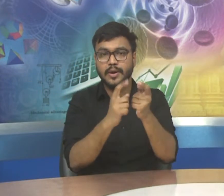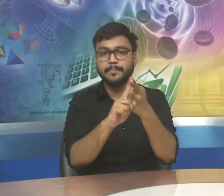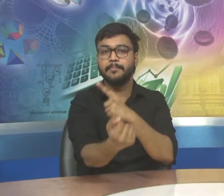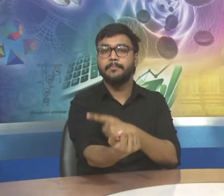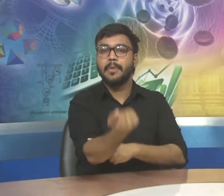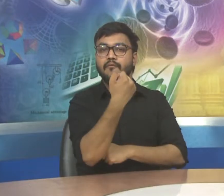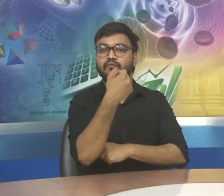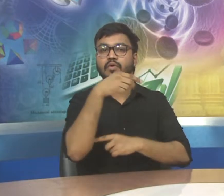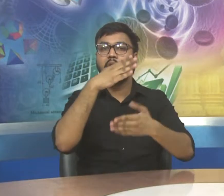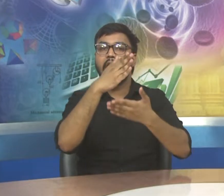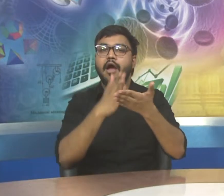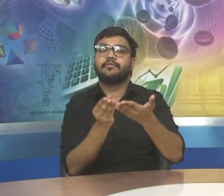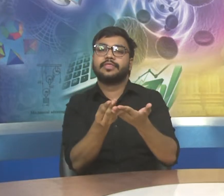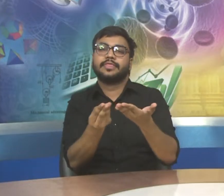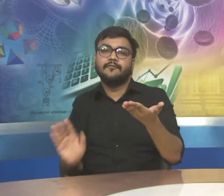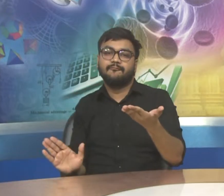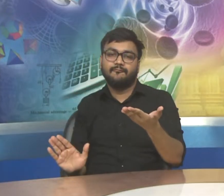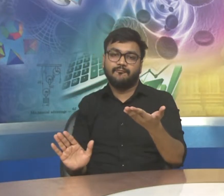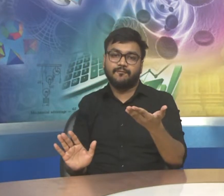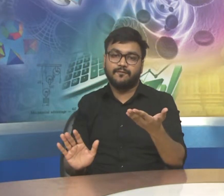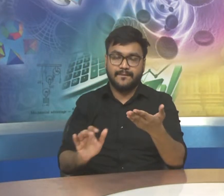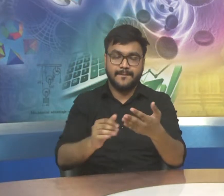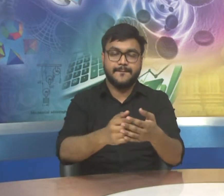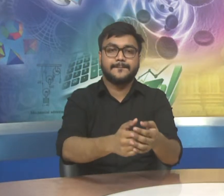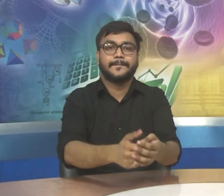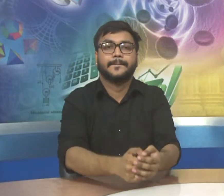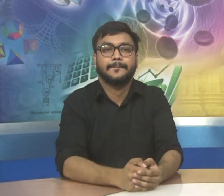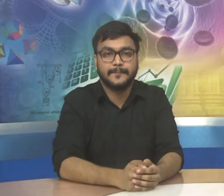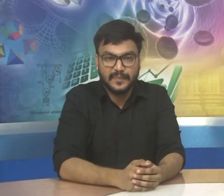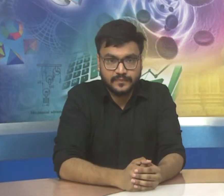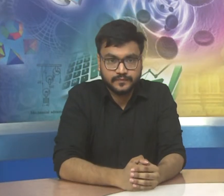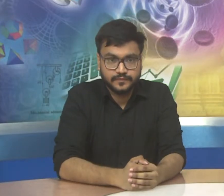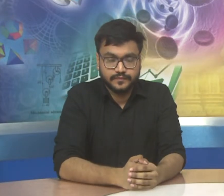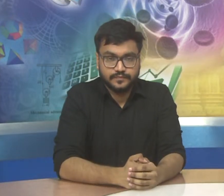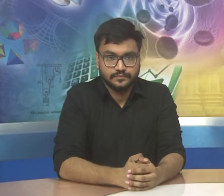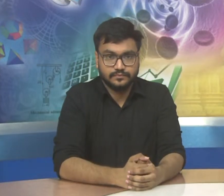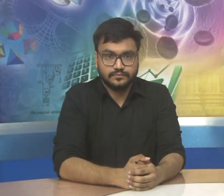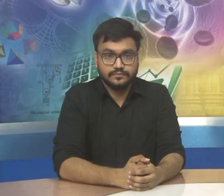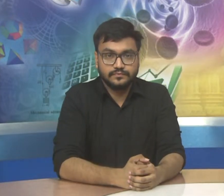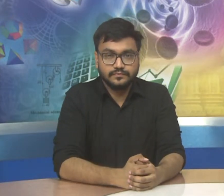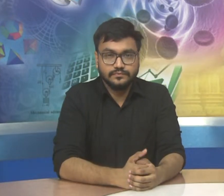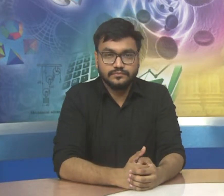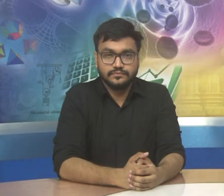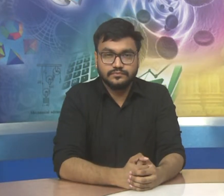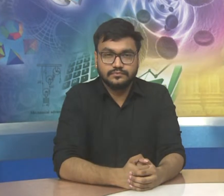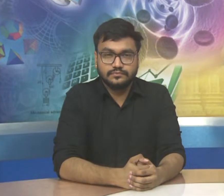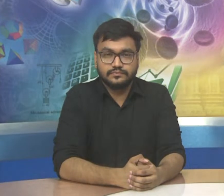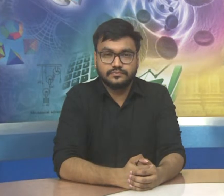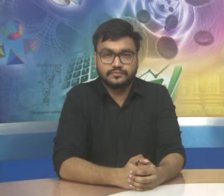representing chemical energy, and heat energy and sound energy is output.